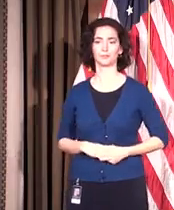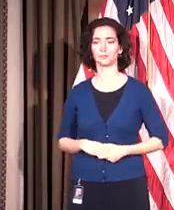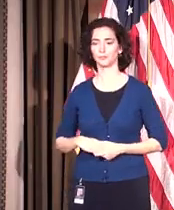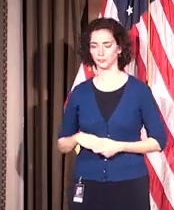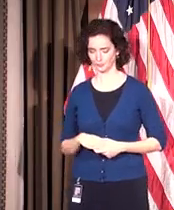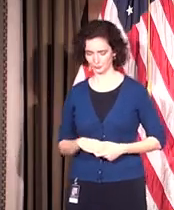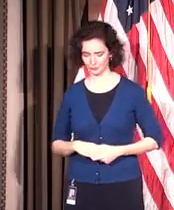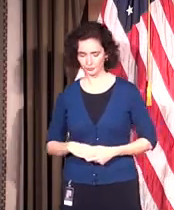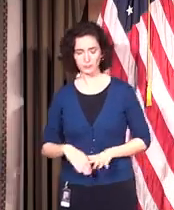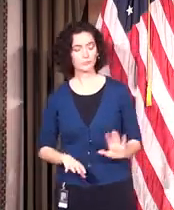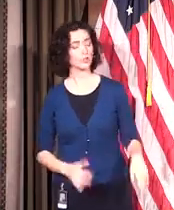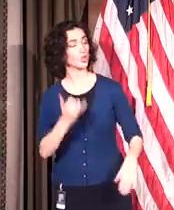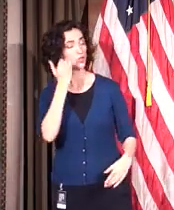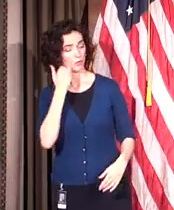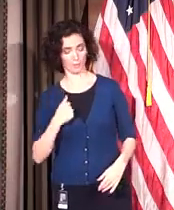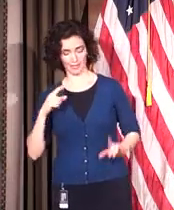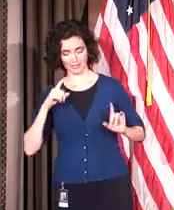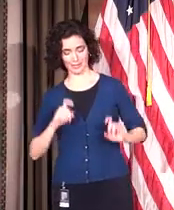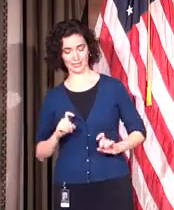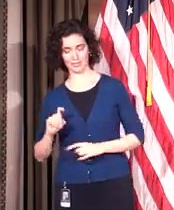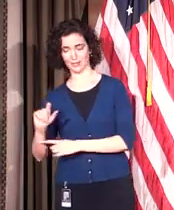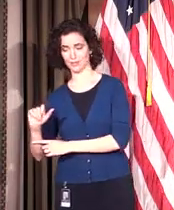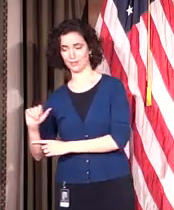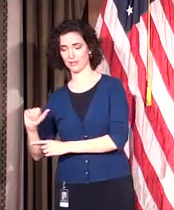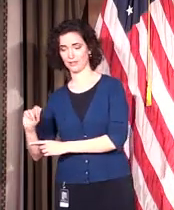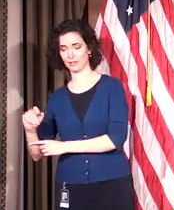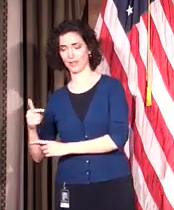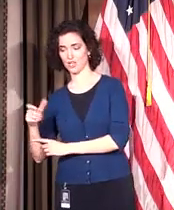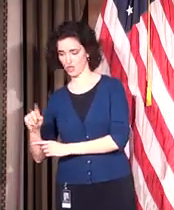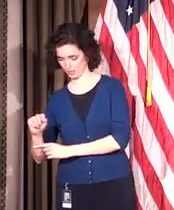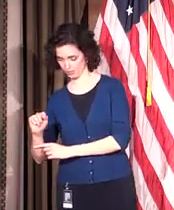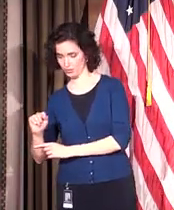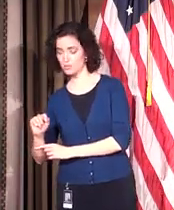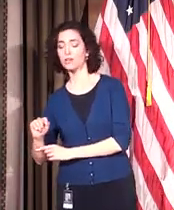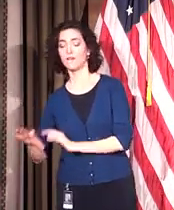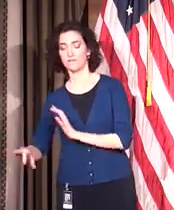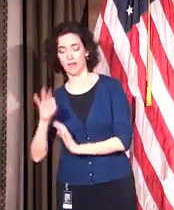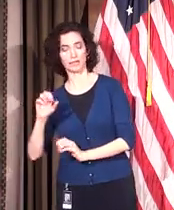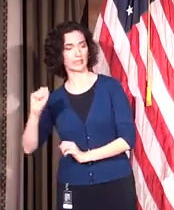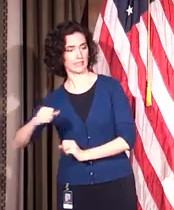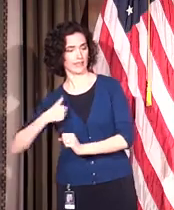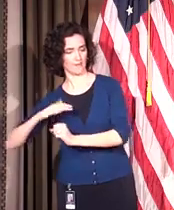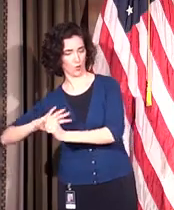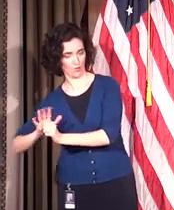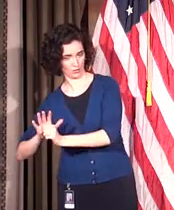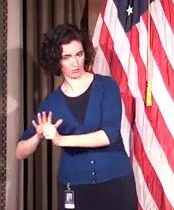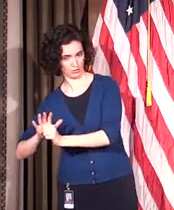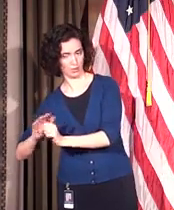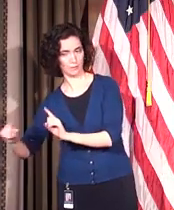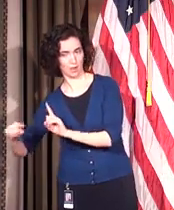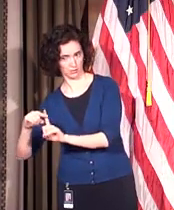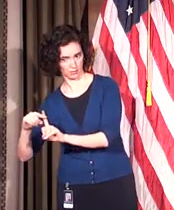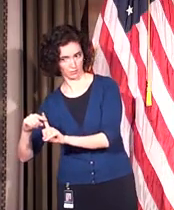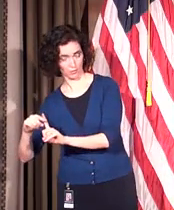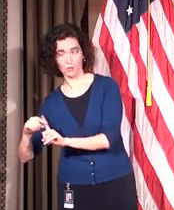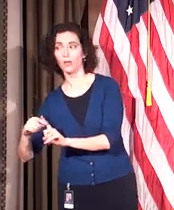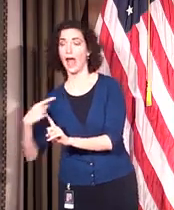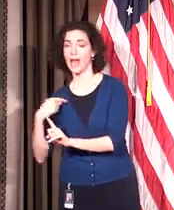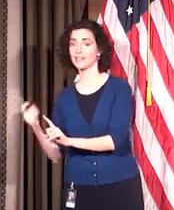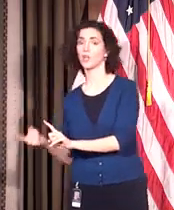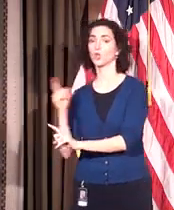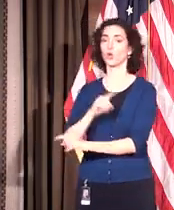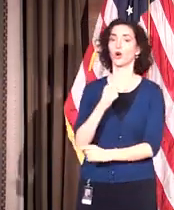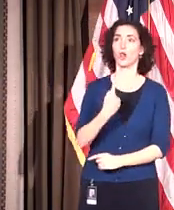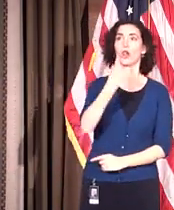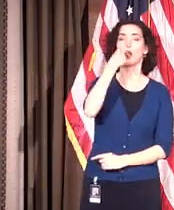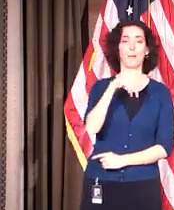have a positive antigen test, do I need a PCR test? The answer is that it varies, and